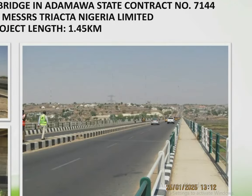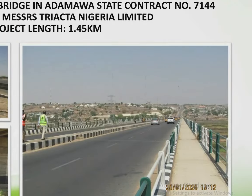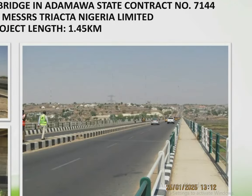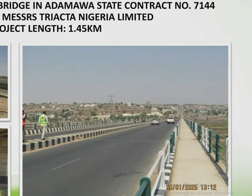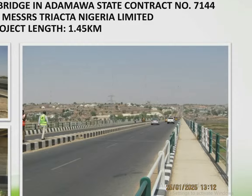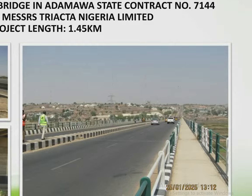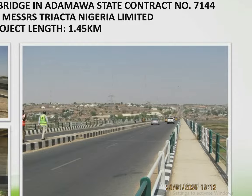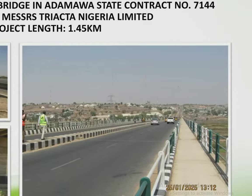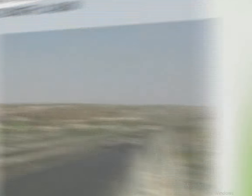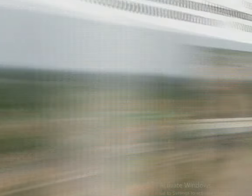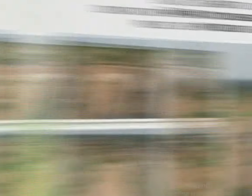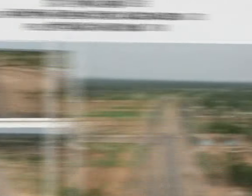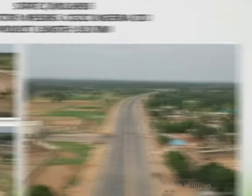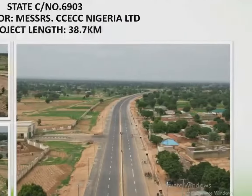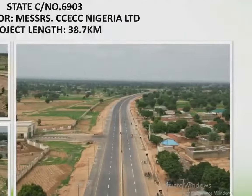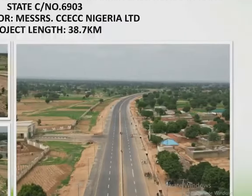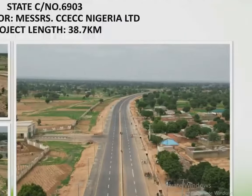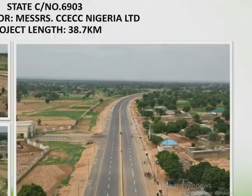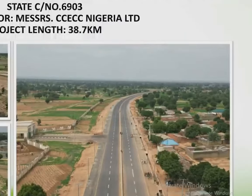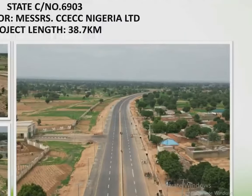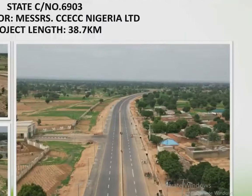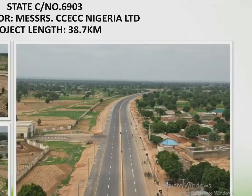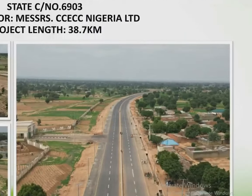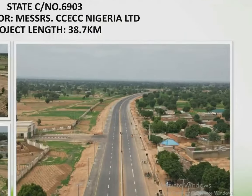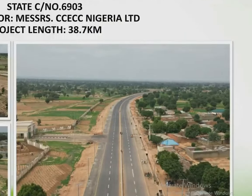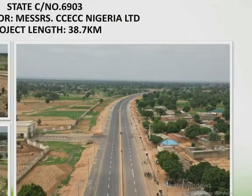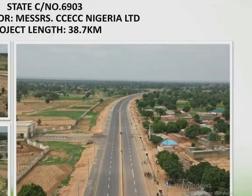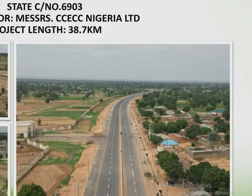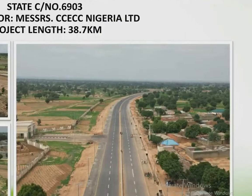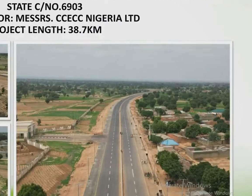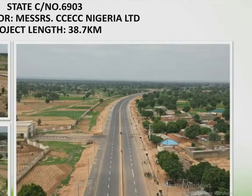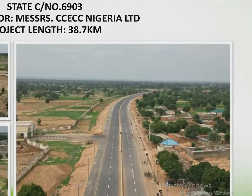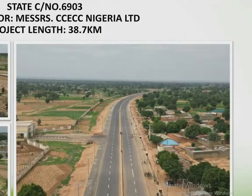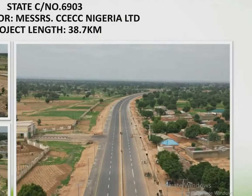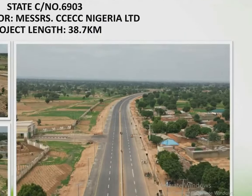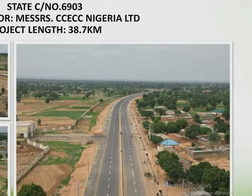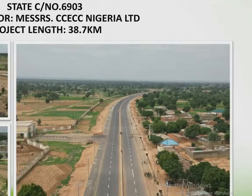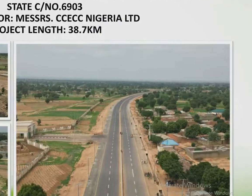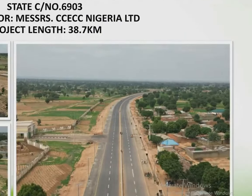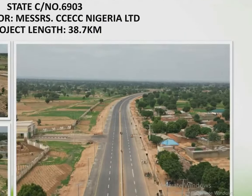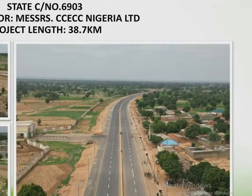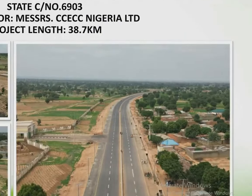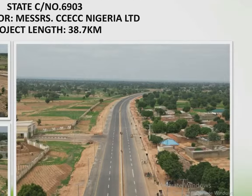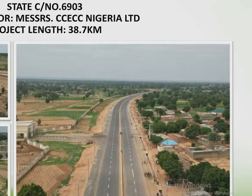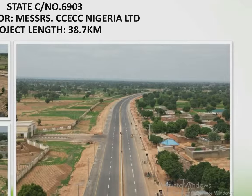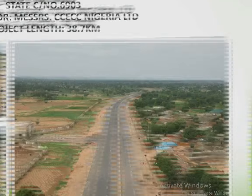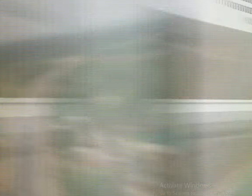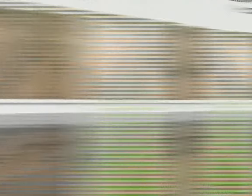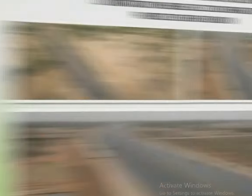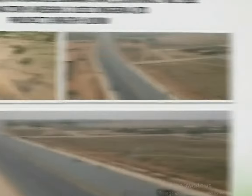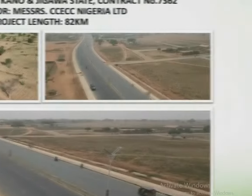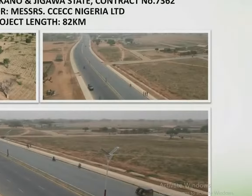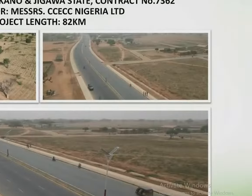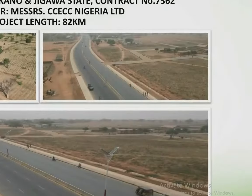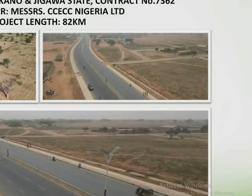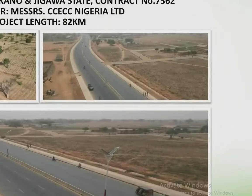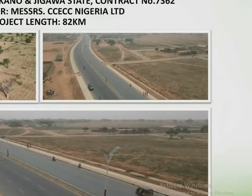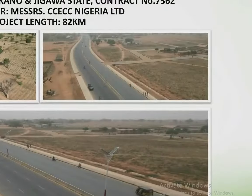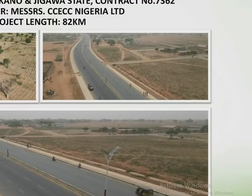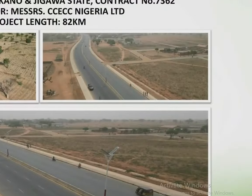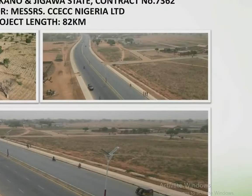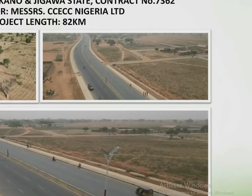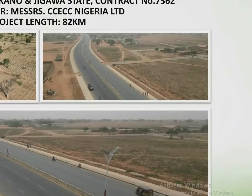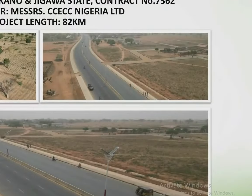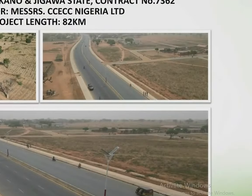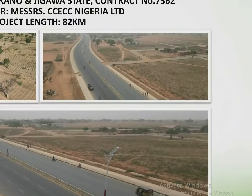Today, the first carriageway is completed and is ready for commissioning. Work is ongoing on the second carriageway,